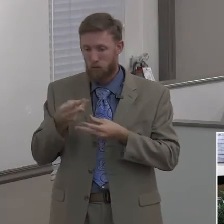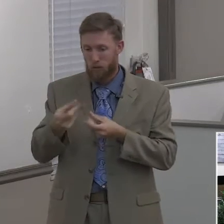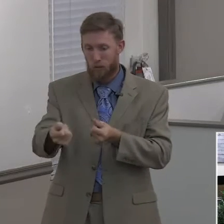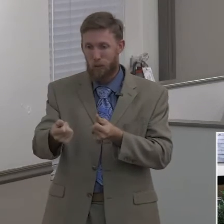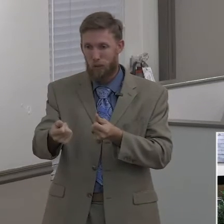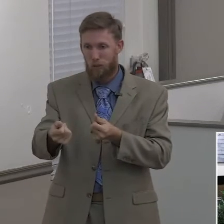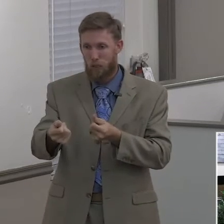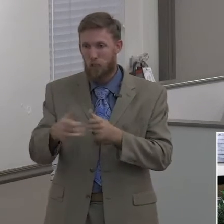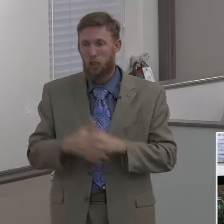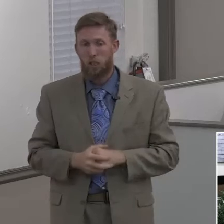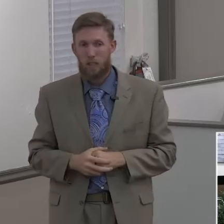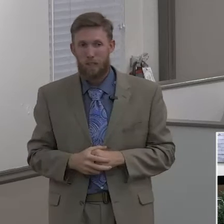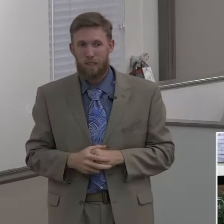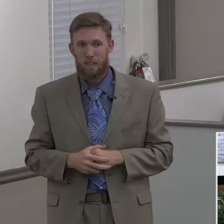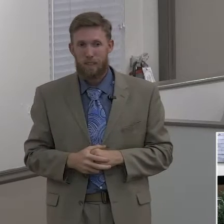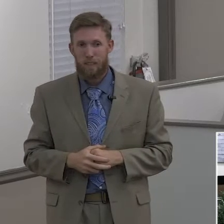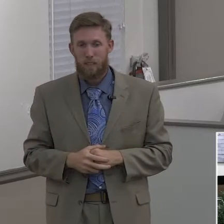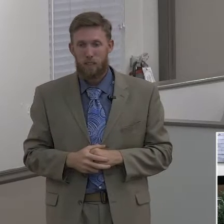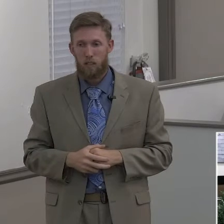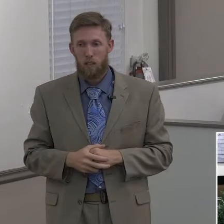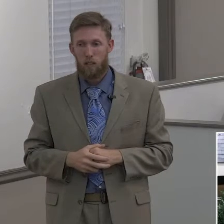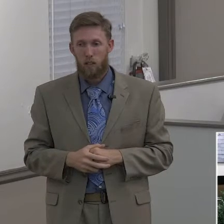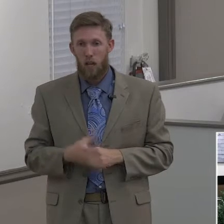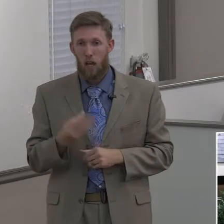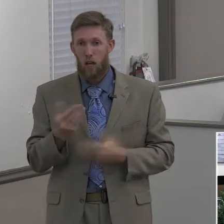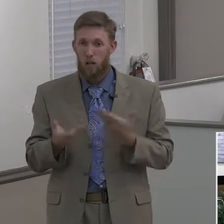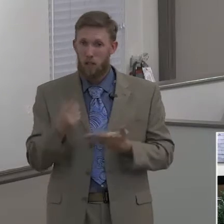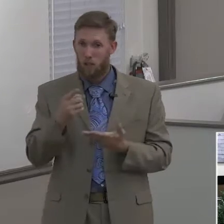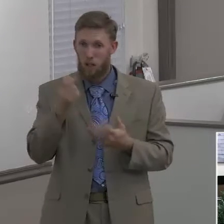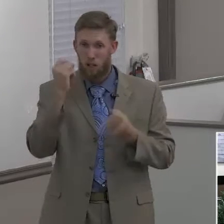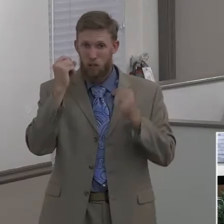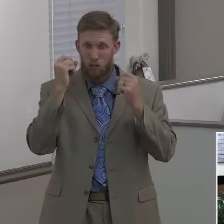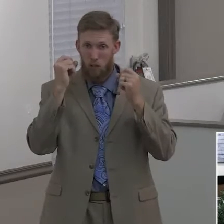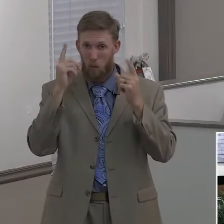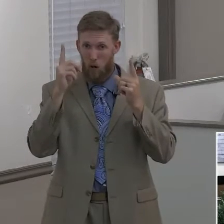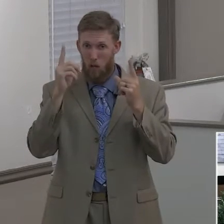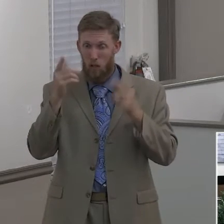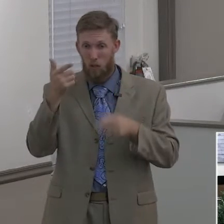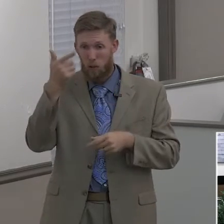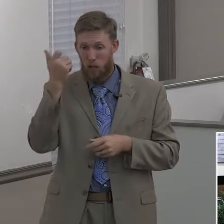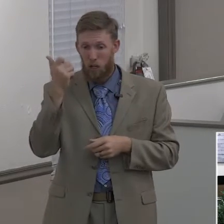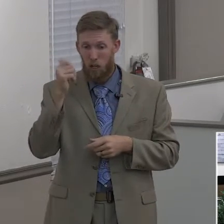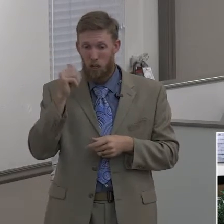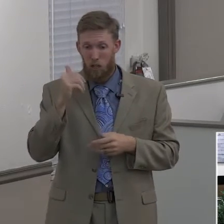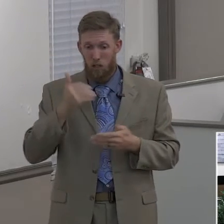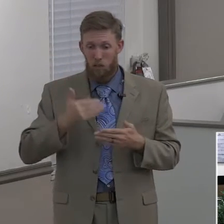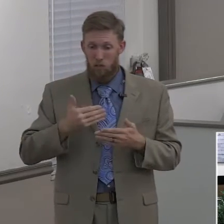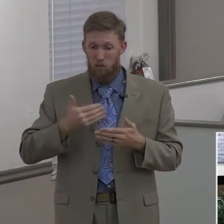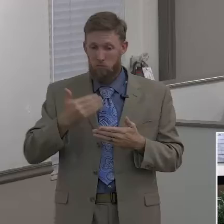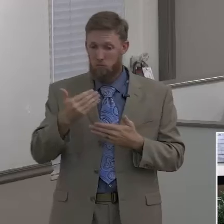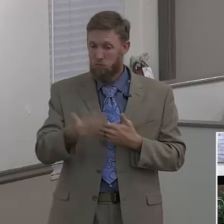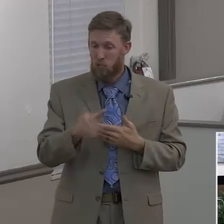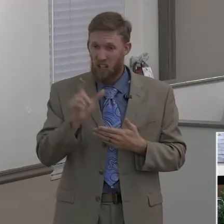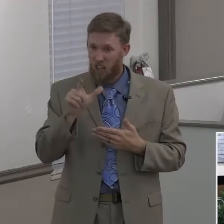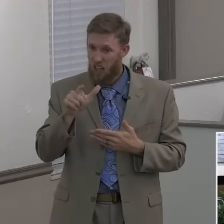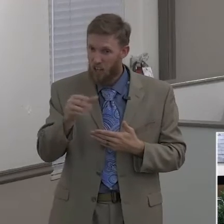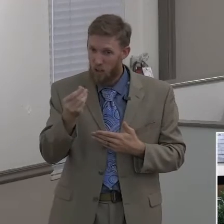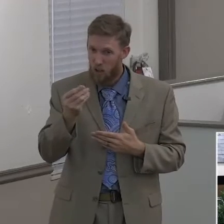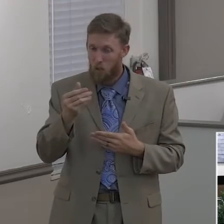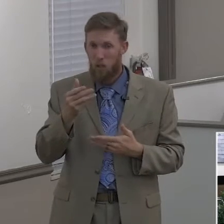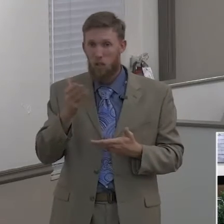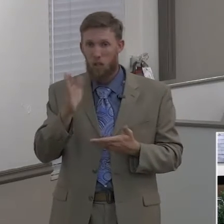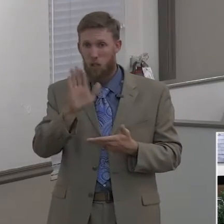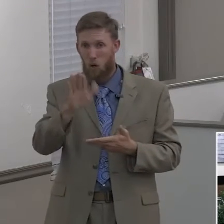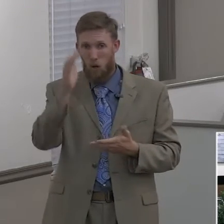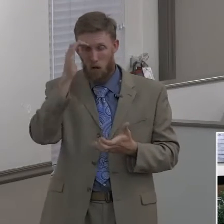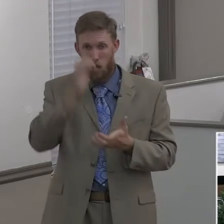of that. And you might really be surprised because the next afternoon or the next morning or later on that